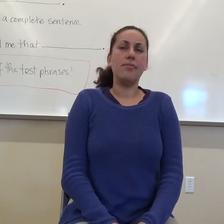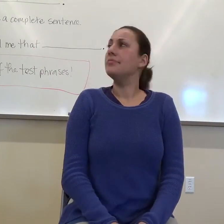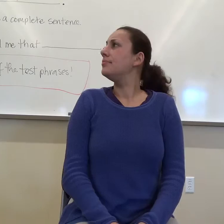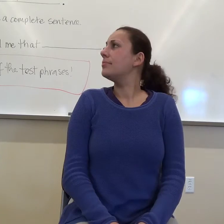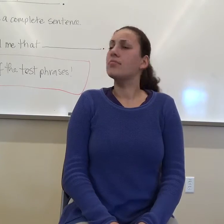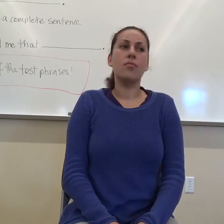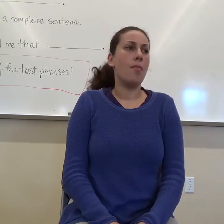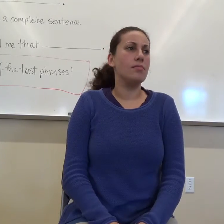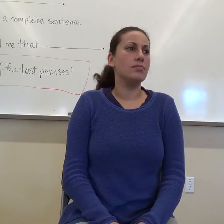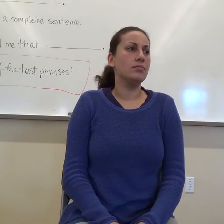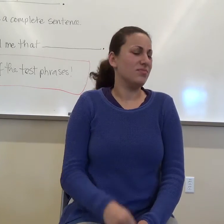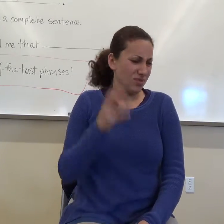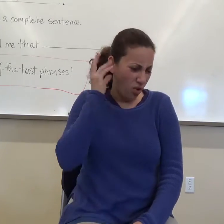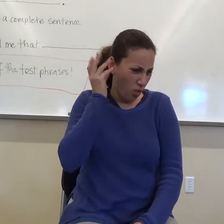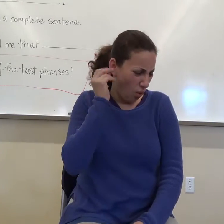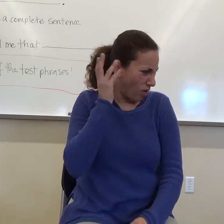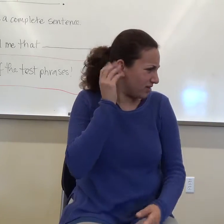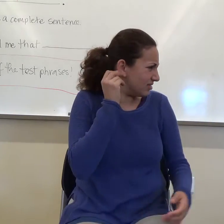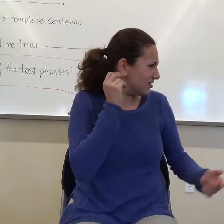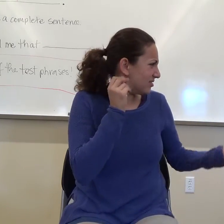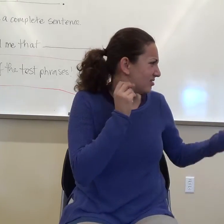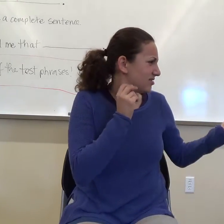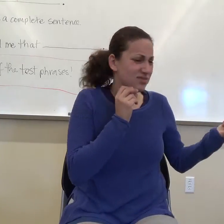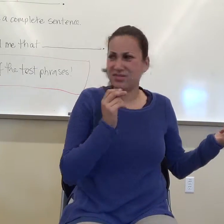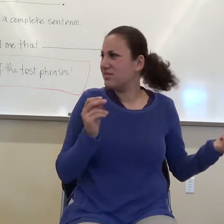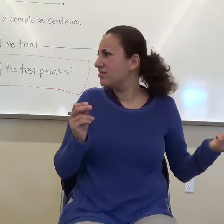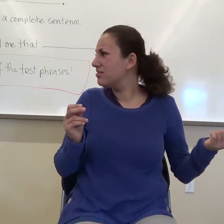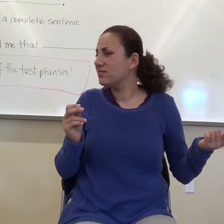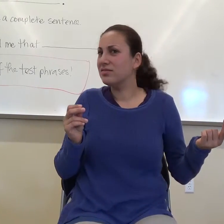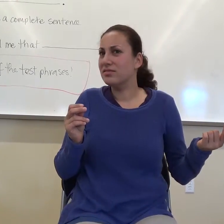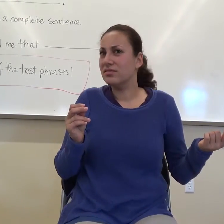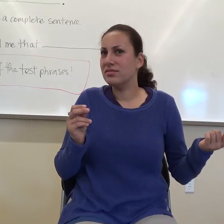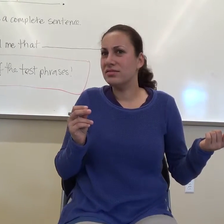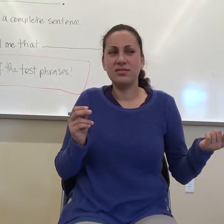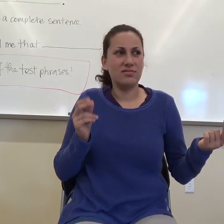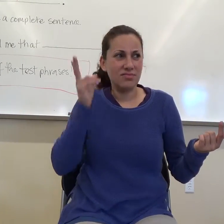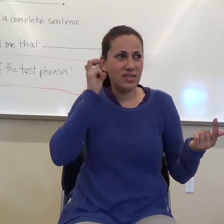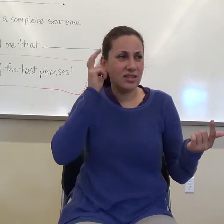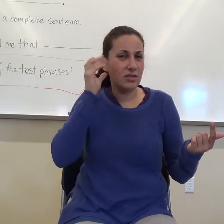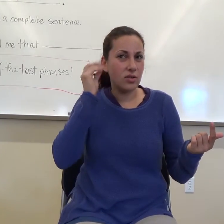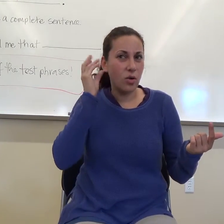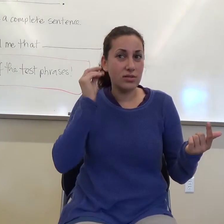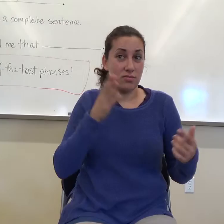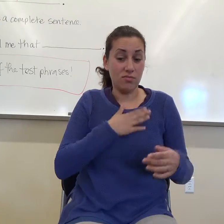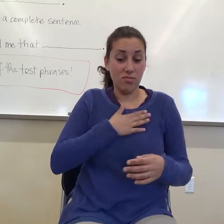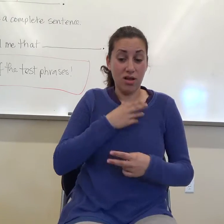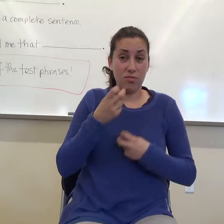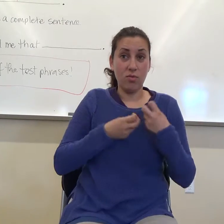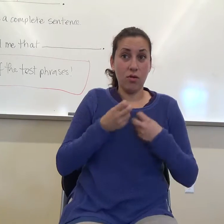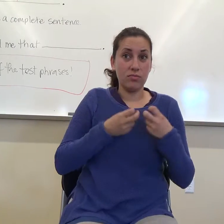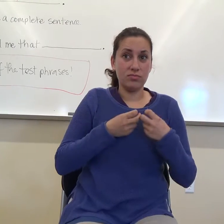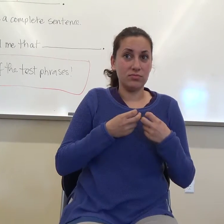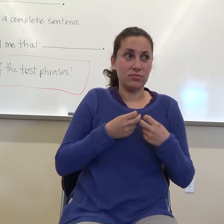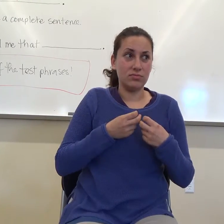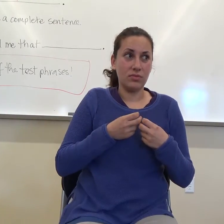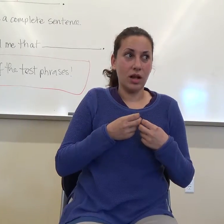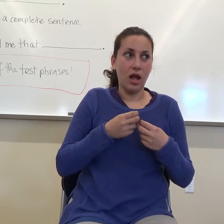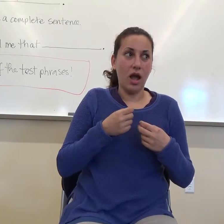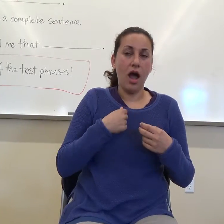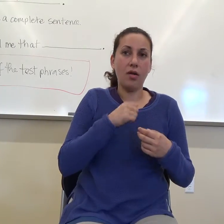This noise is like, you know, and my problem is I don't only have a hearing loss, here's